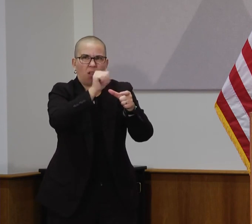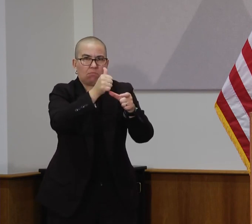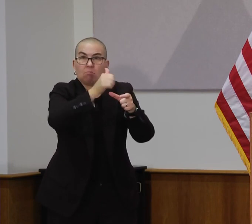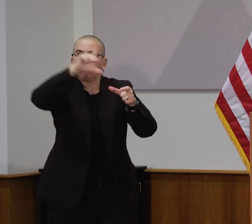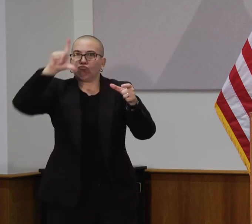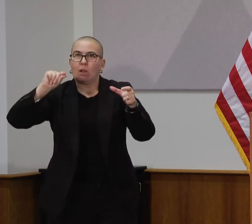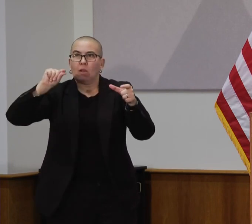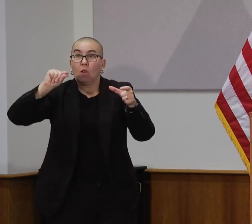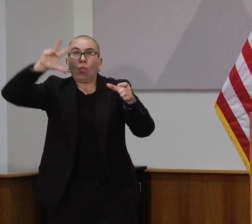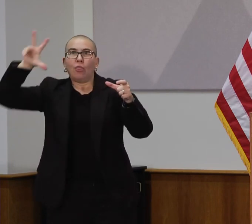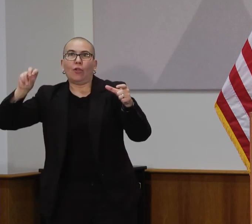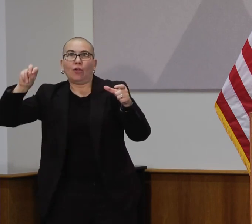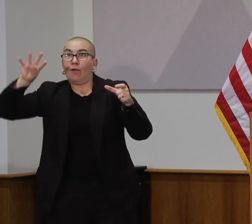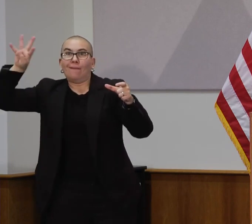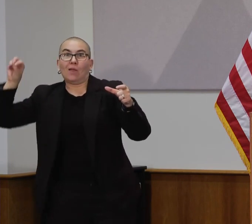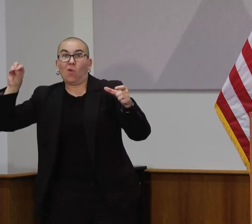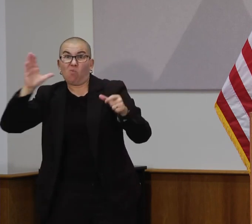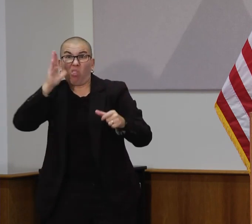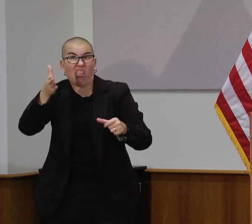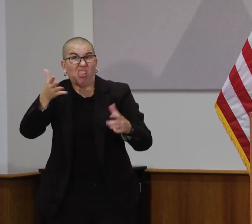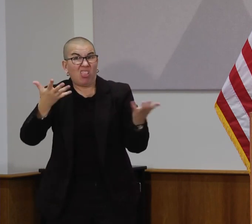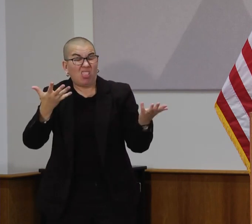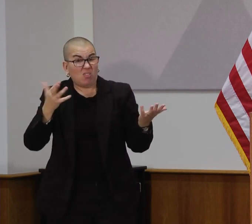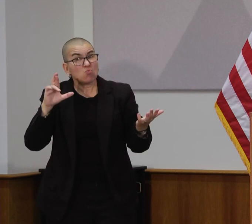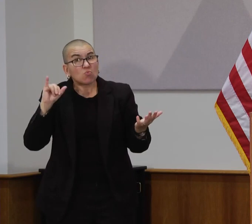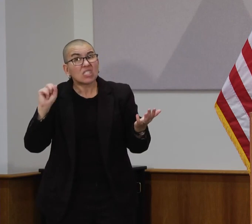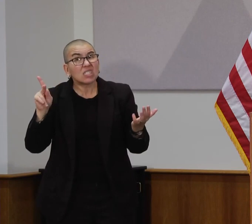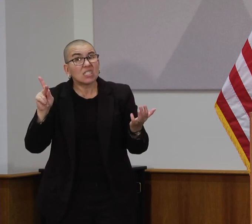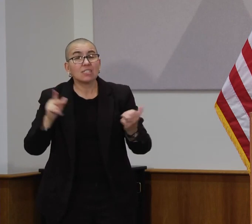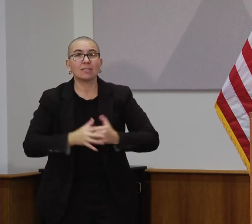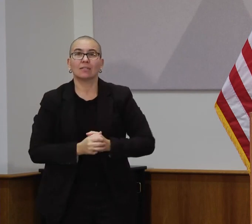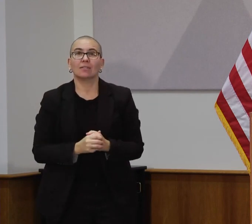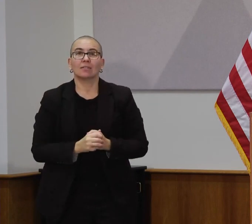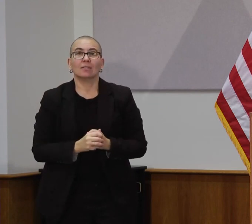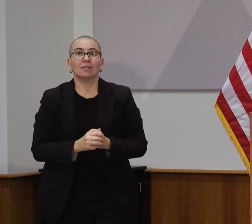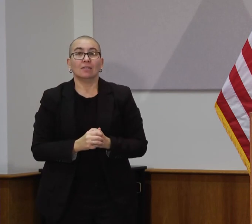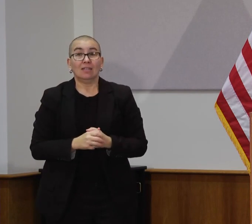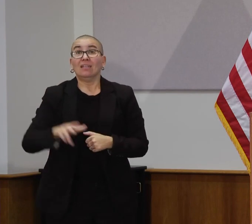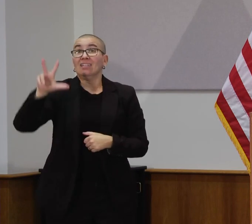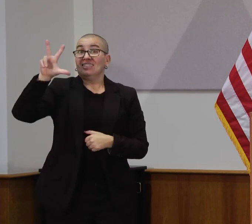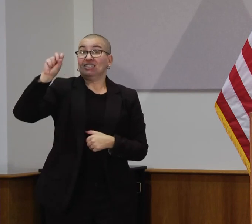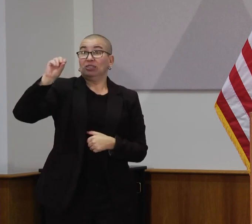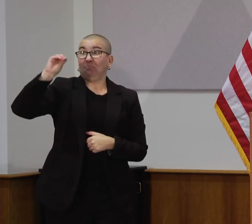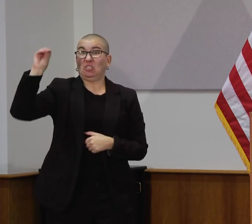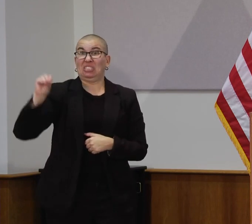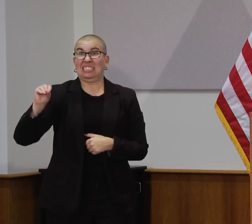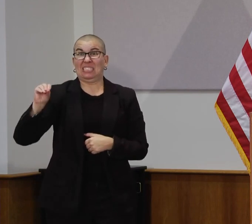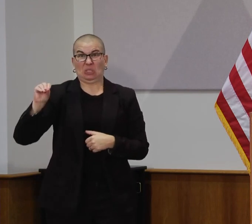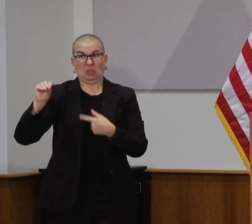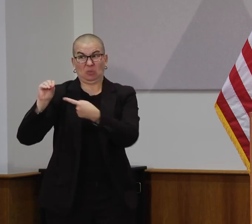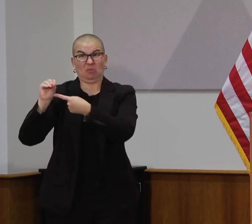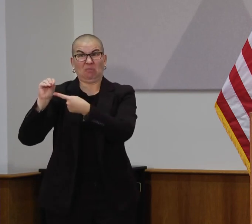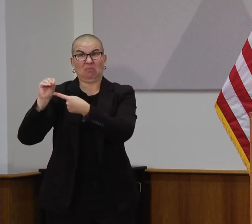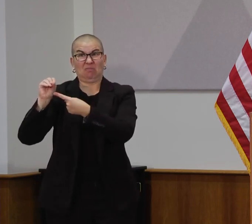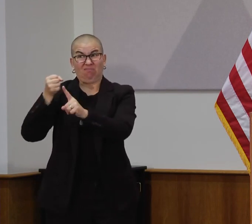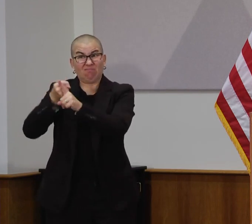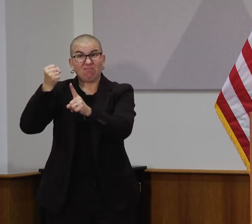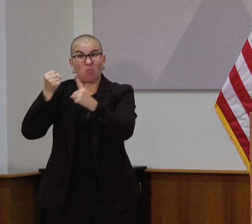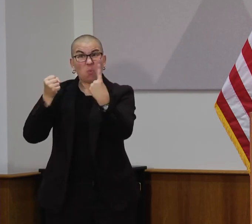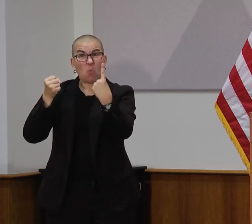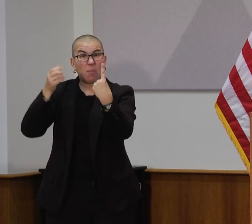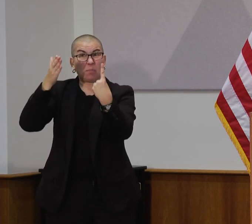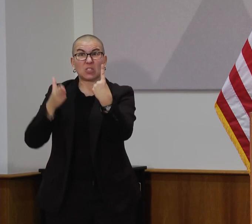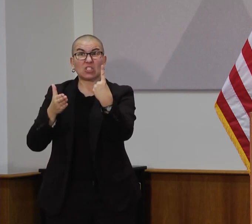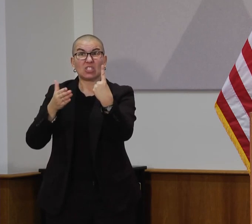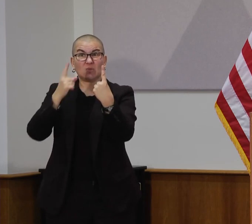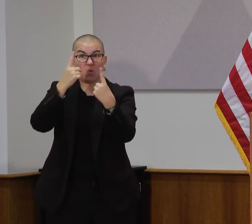calculator shows that risk of being 30%, a 30% chance that at least one person out of that 10 in Hennepin and